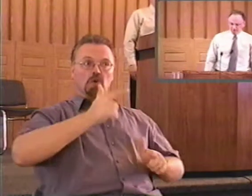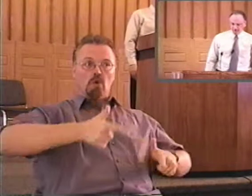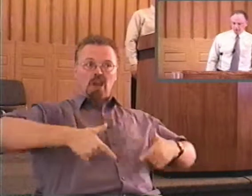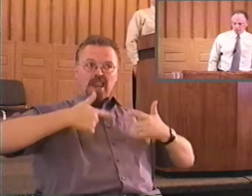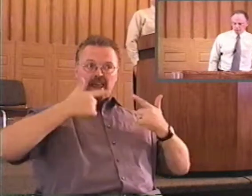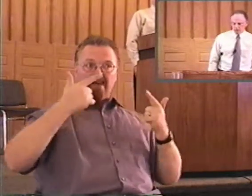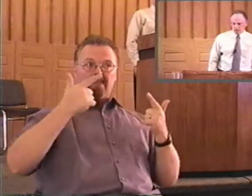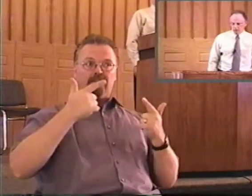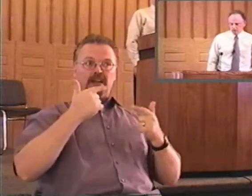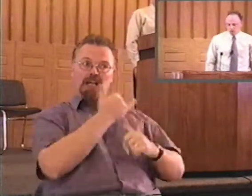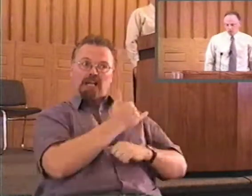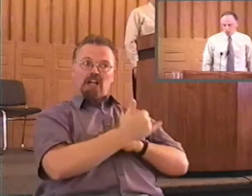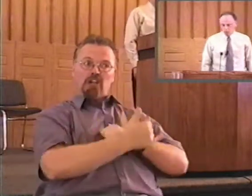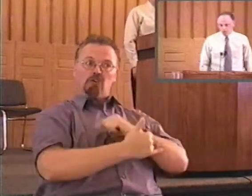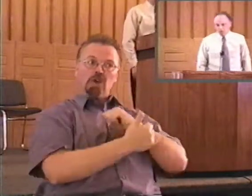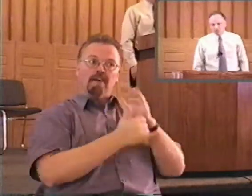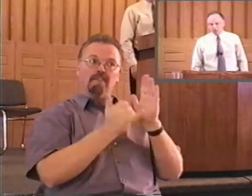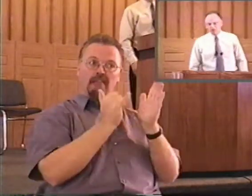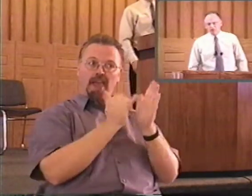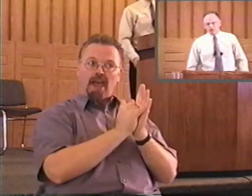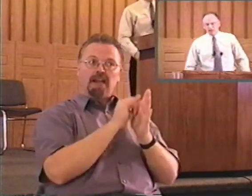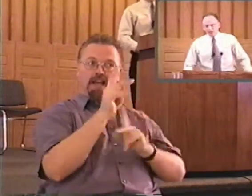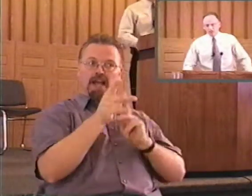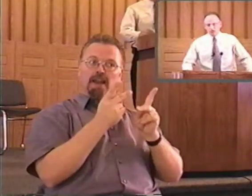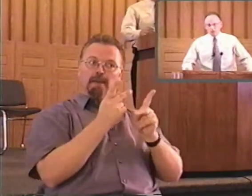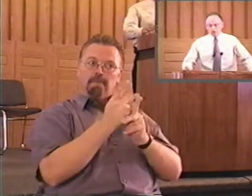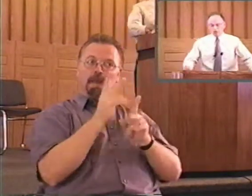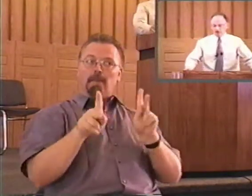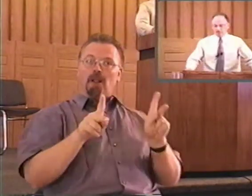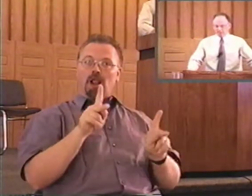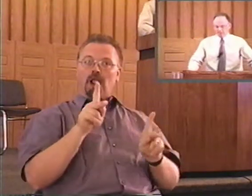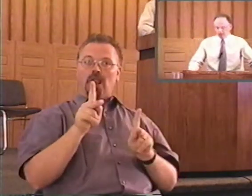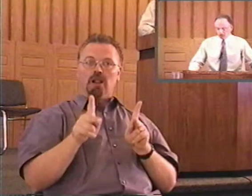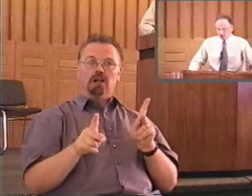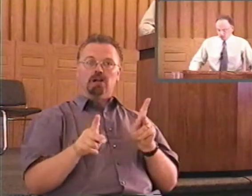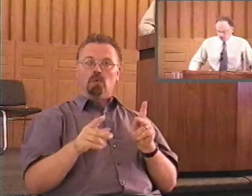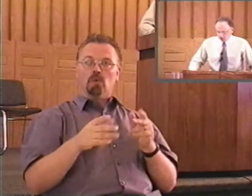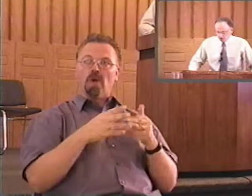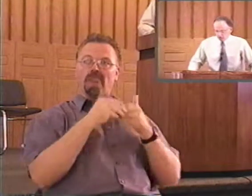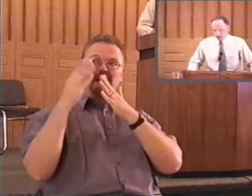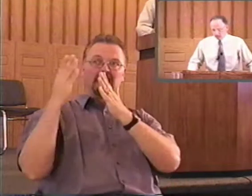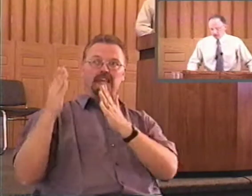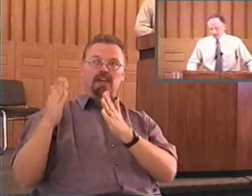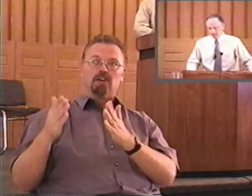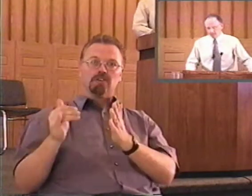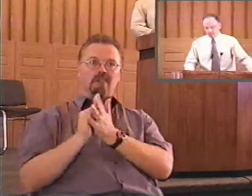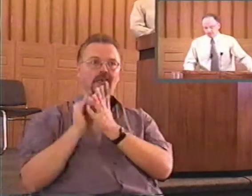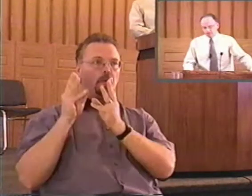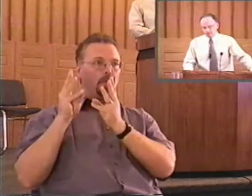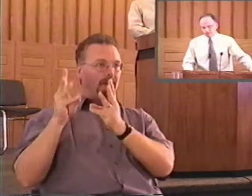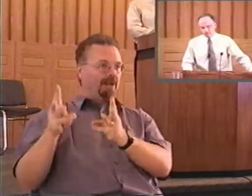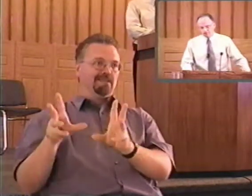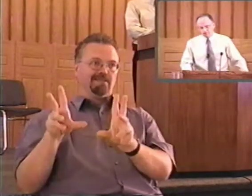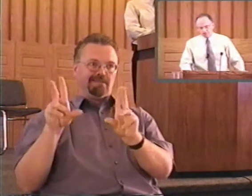of God-fearers, where at least the leaders are God-fearers, do we?